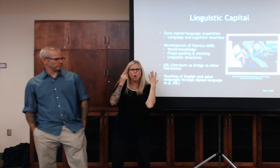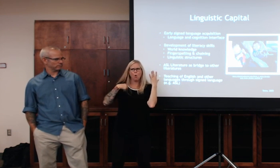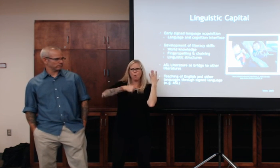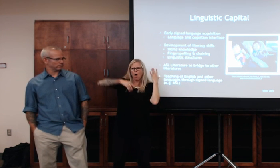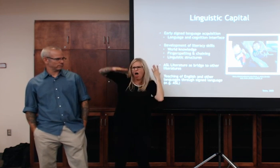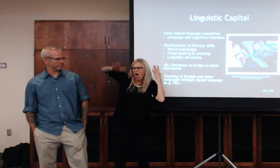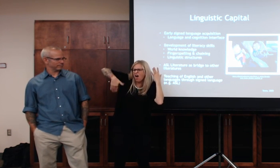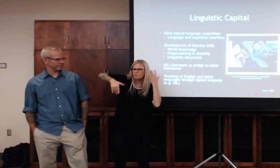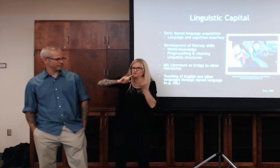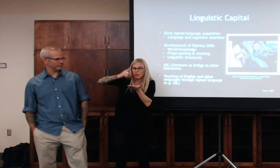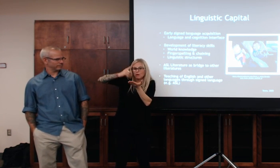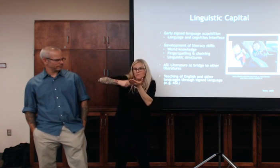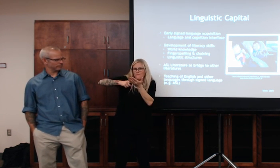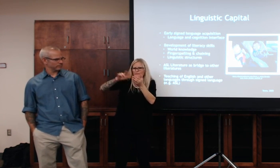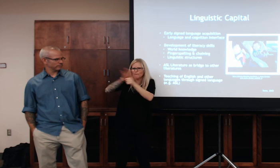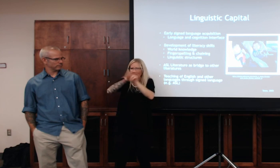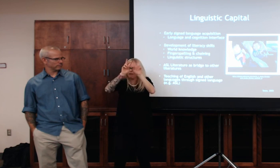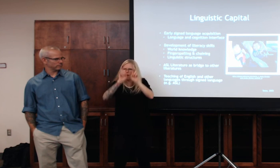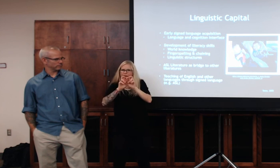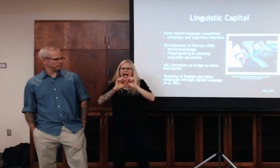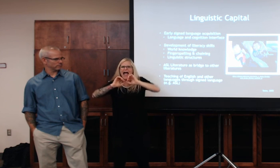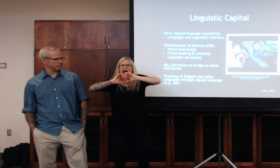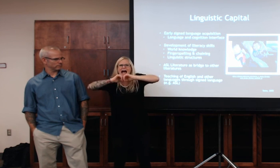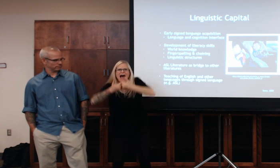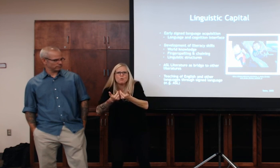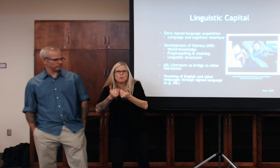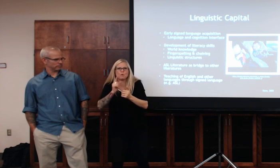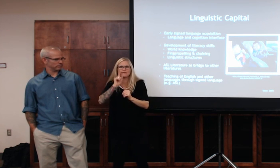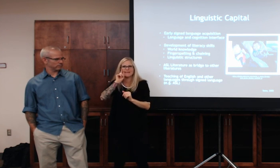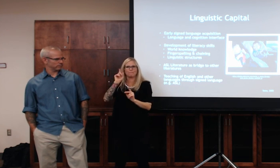now we haven't really discussed and fully analyzed how a